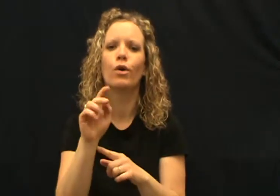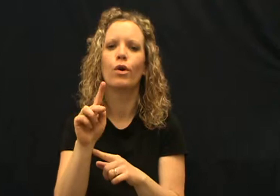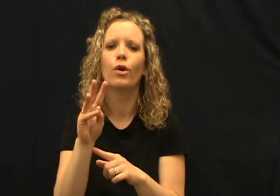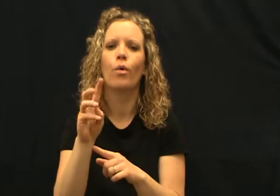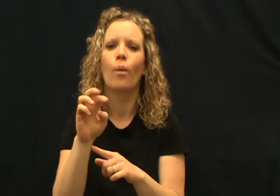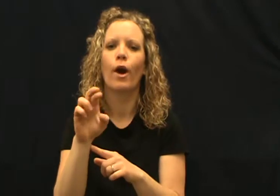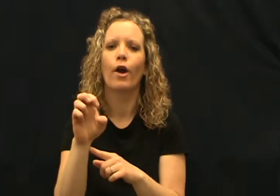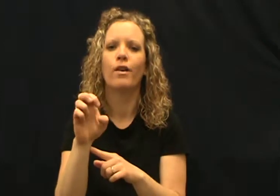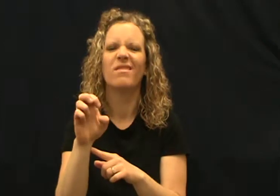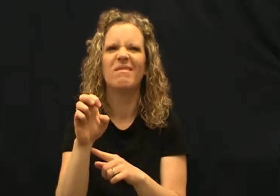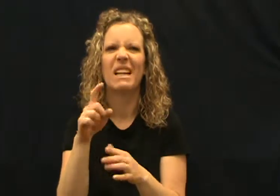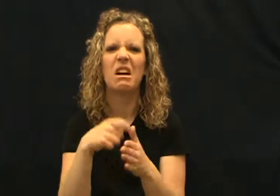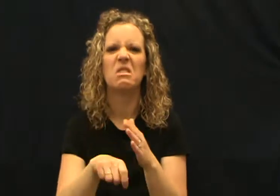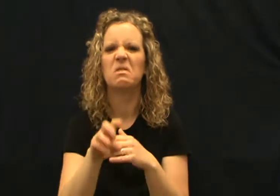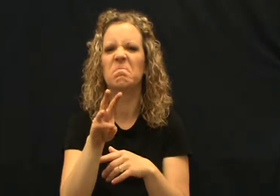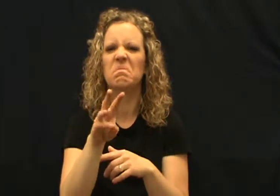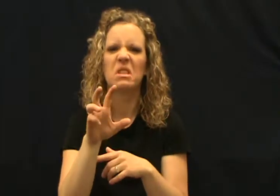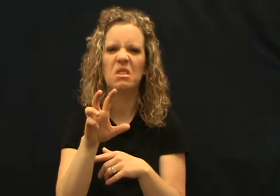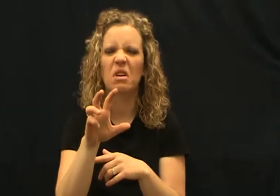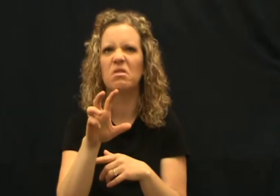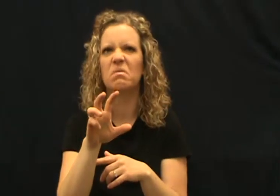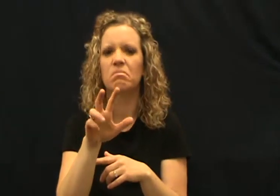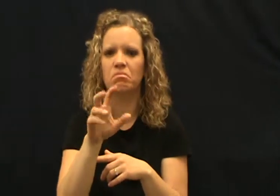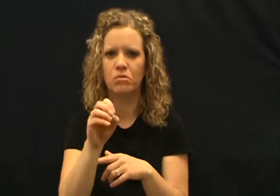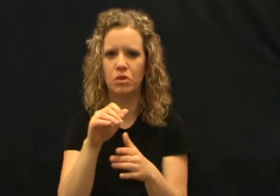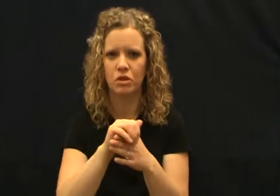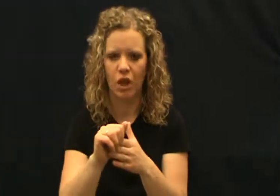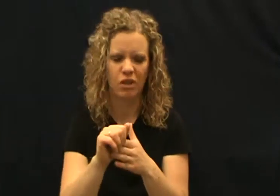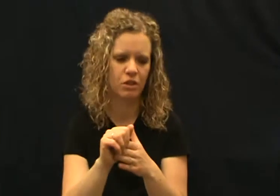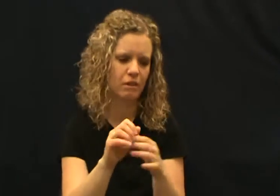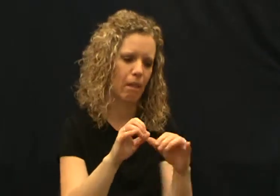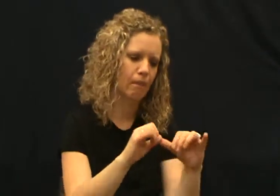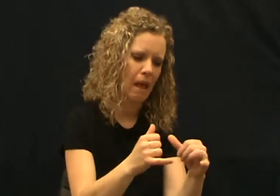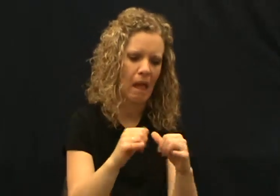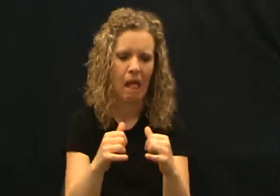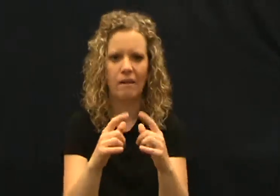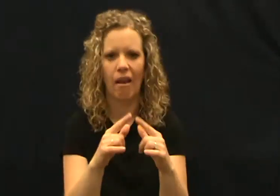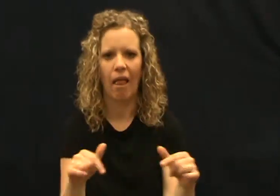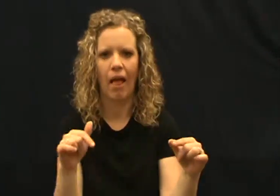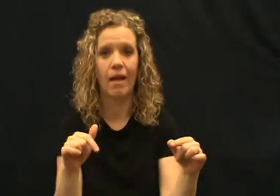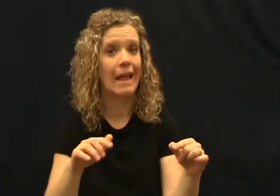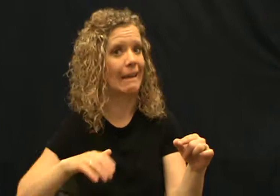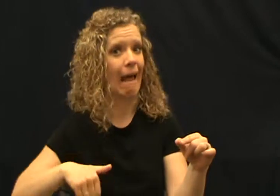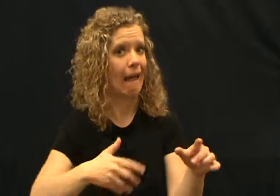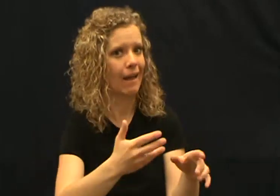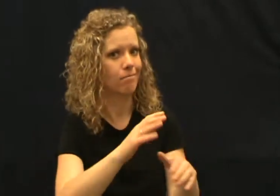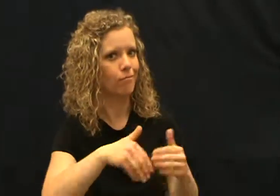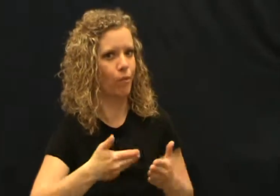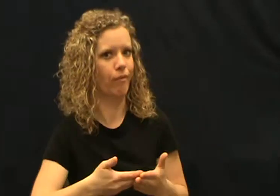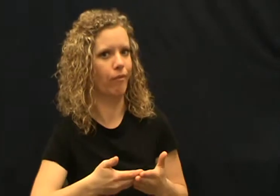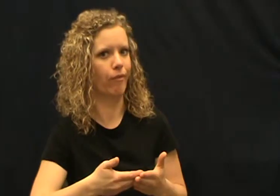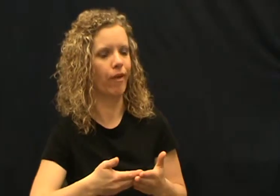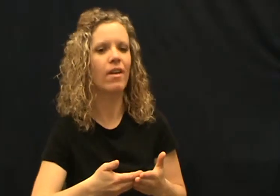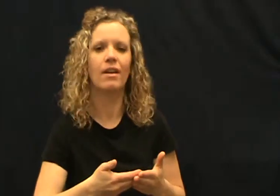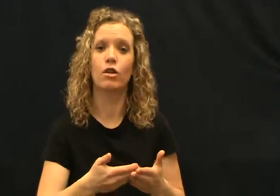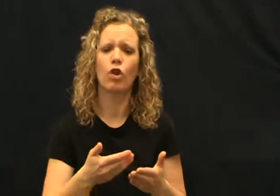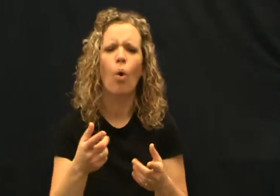$630 of pans and dishes and other stuff. None of it has been received yet. What's the transaction? Well, the answer is there is